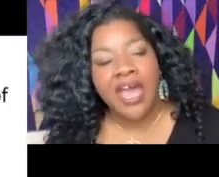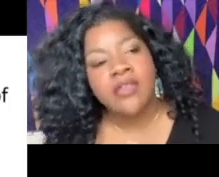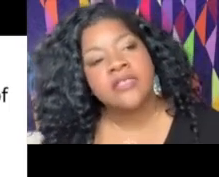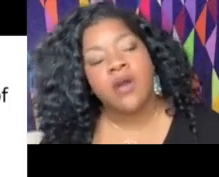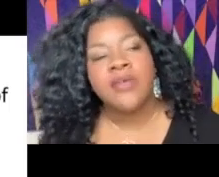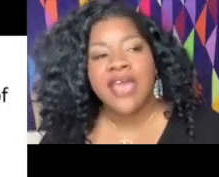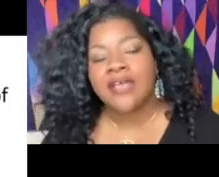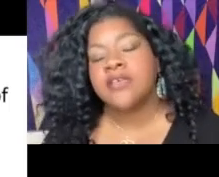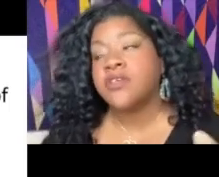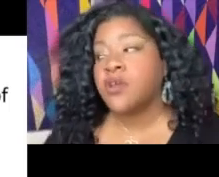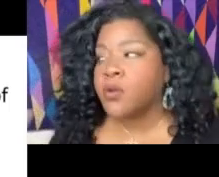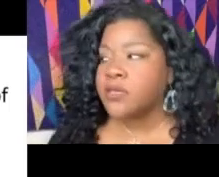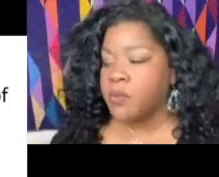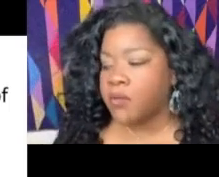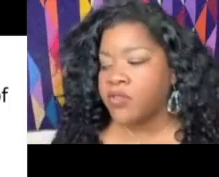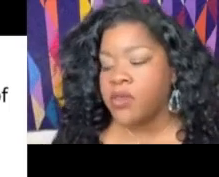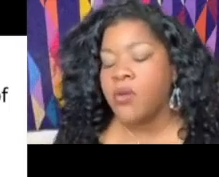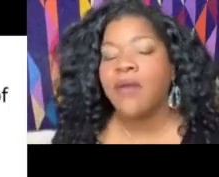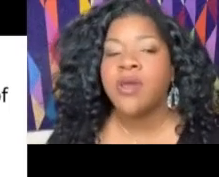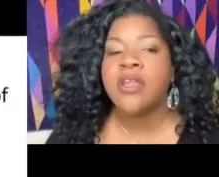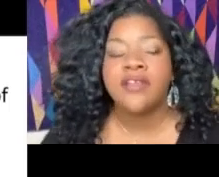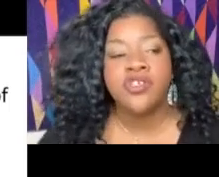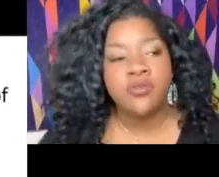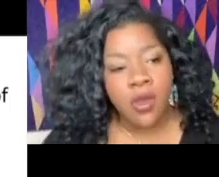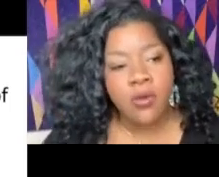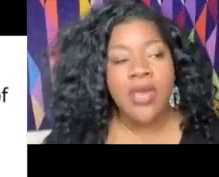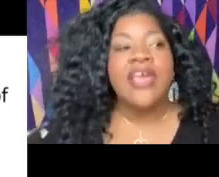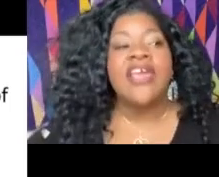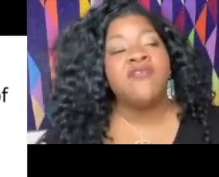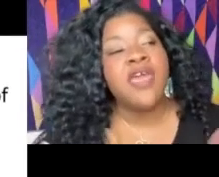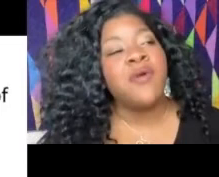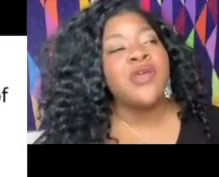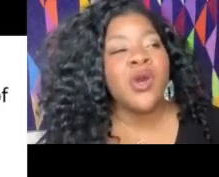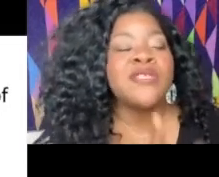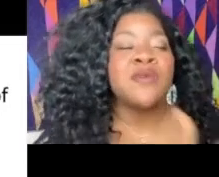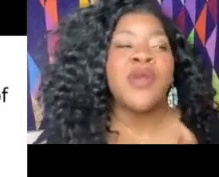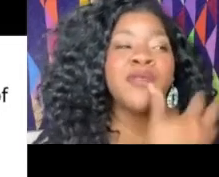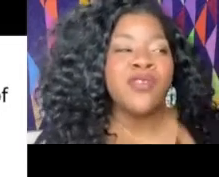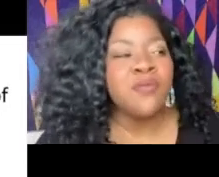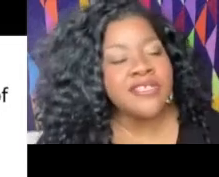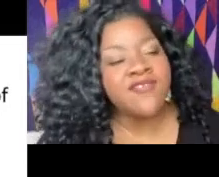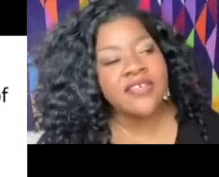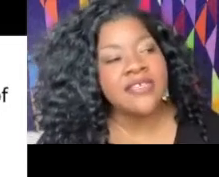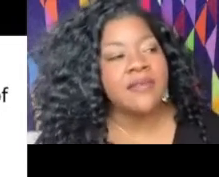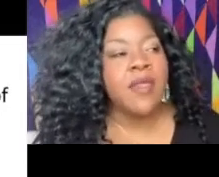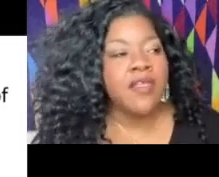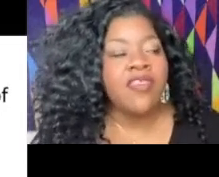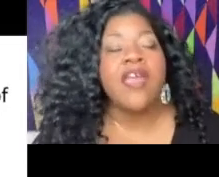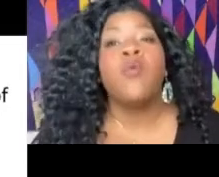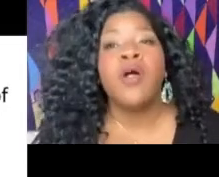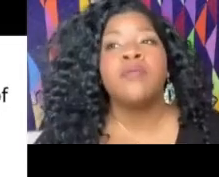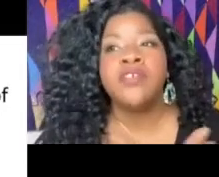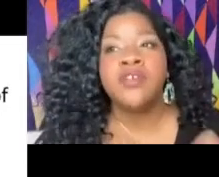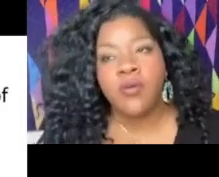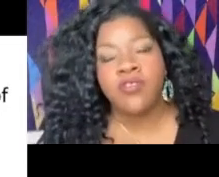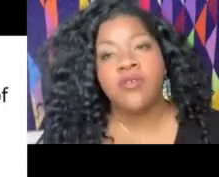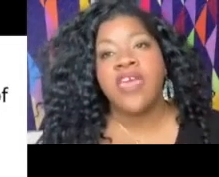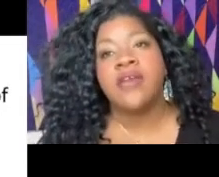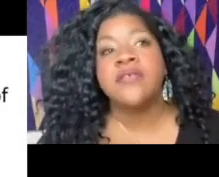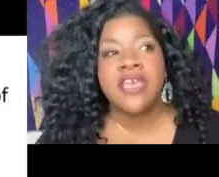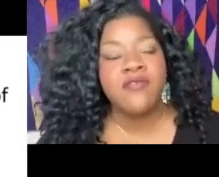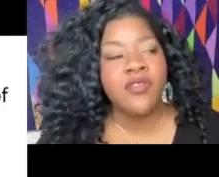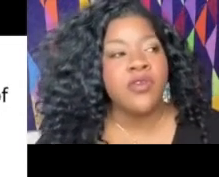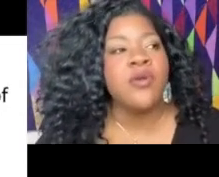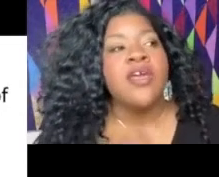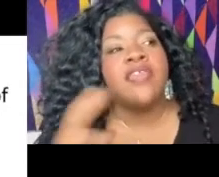my child is always asking to go somewhere with you. I want to let you know, if they want to go somewhere with you, Miss Vanessa, they are welcome to go with you.